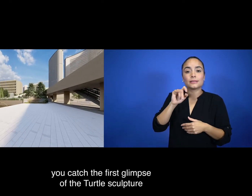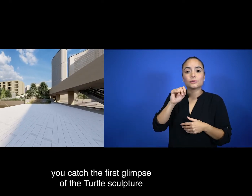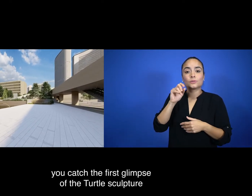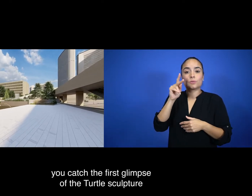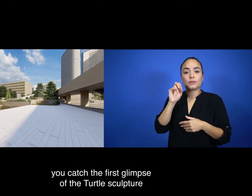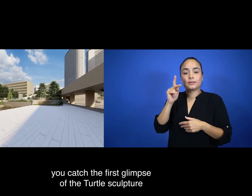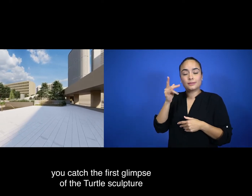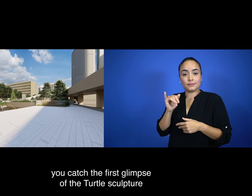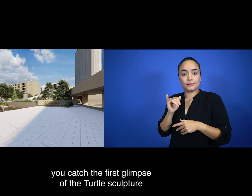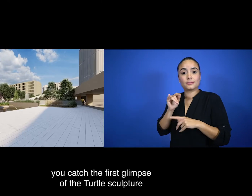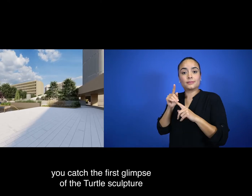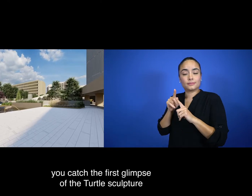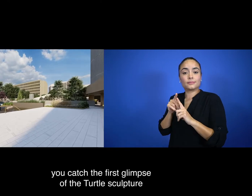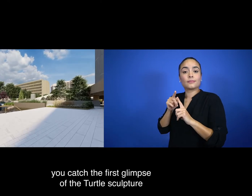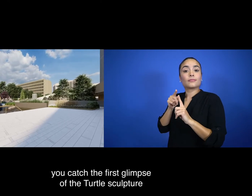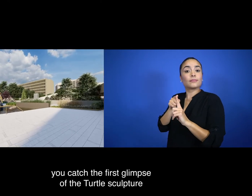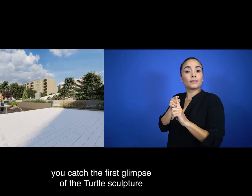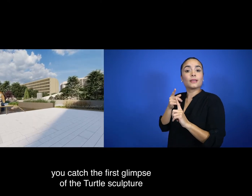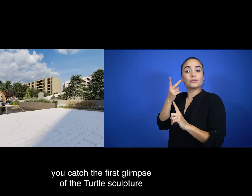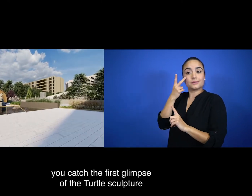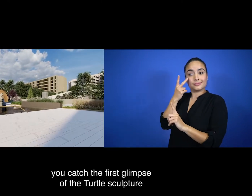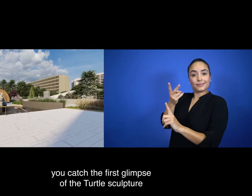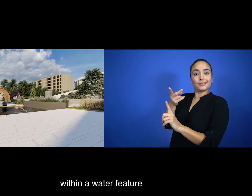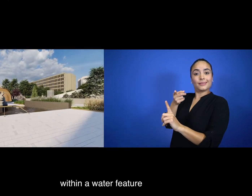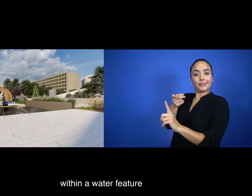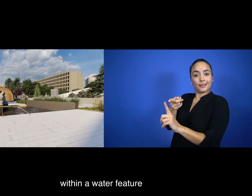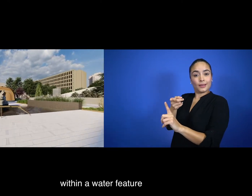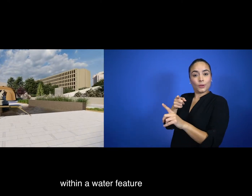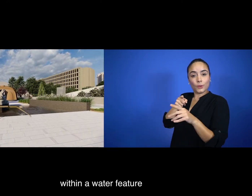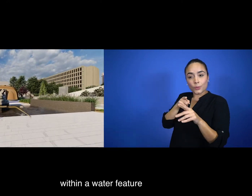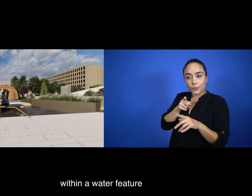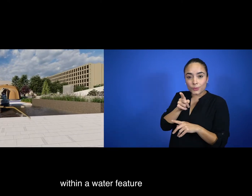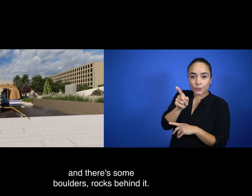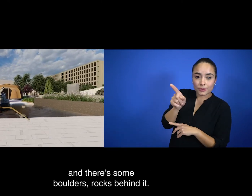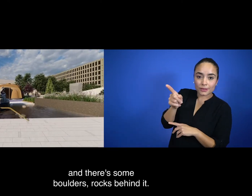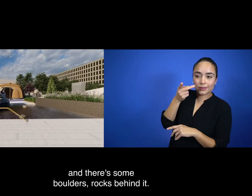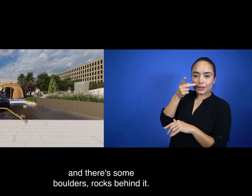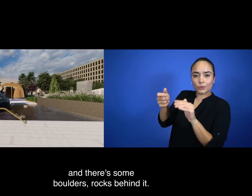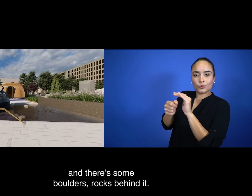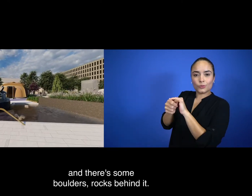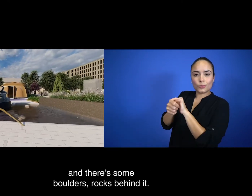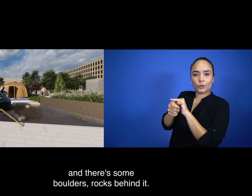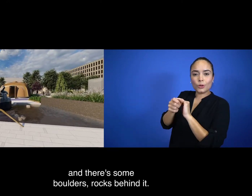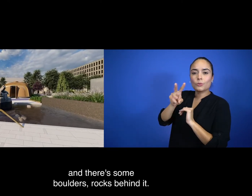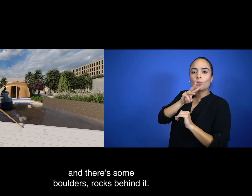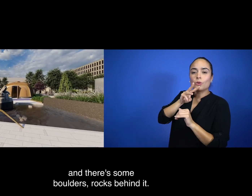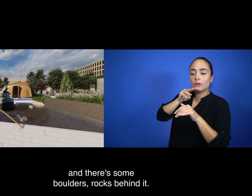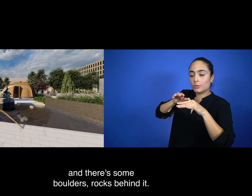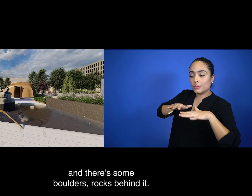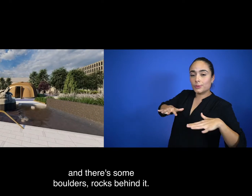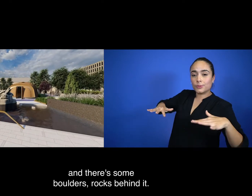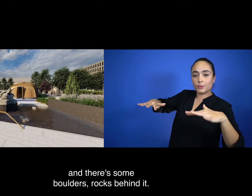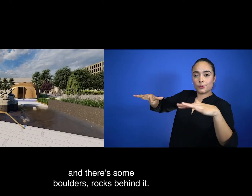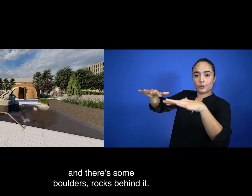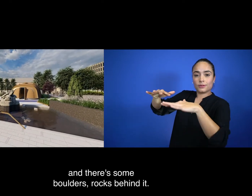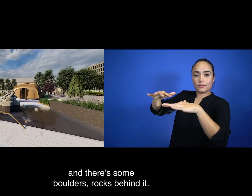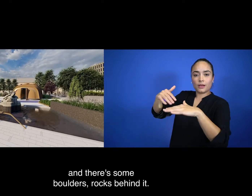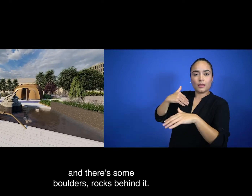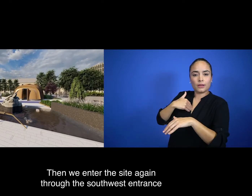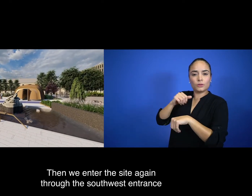first glimpse of the turtle sculpture within a water feature, and there's some boulders, rocks behind it. Then